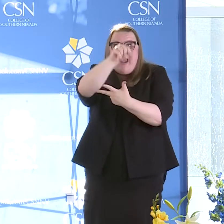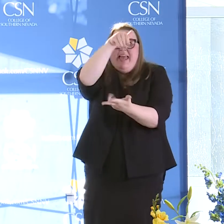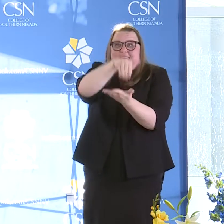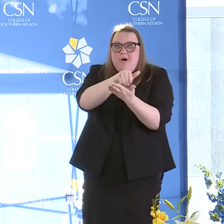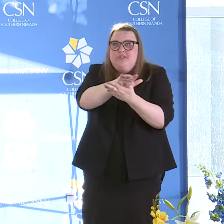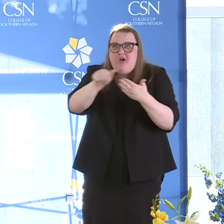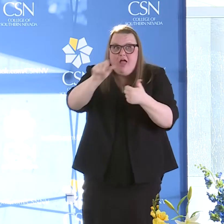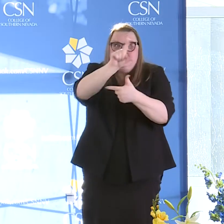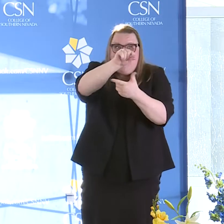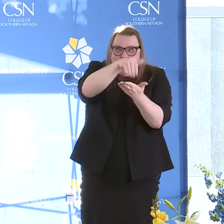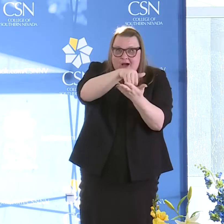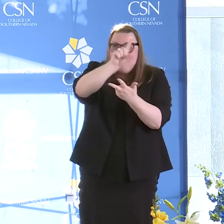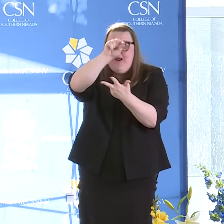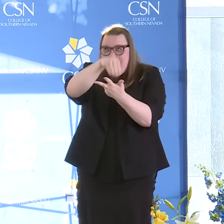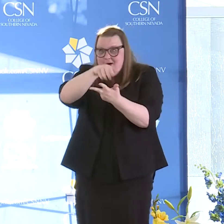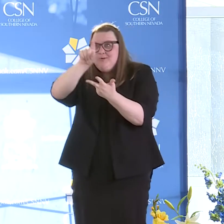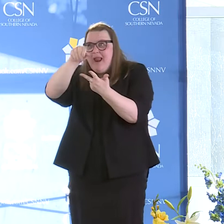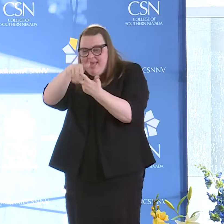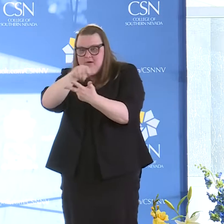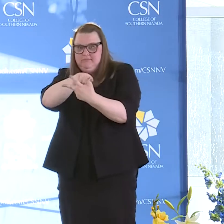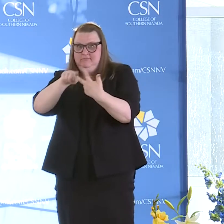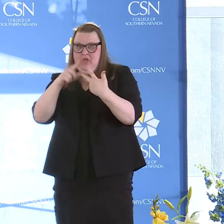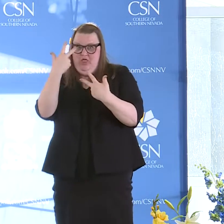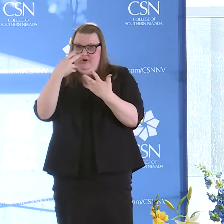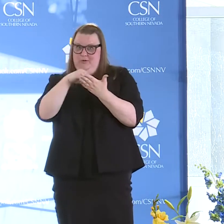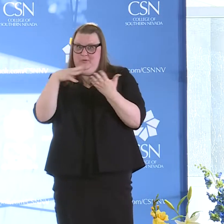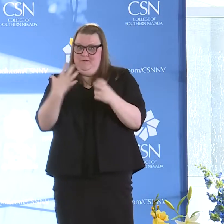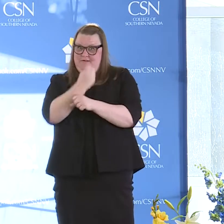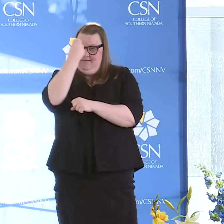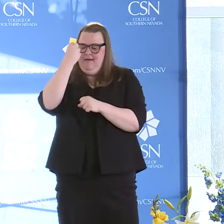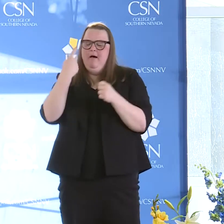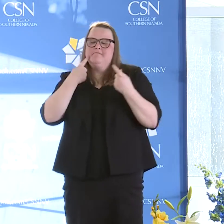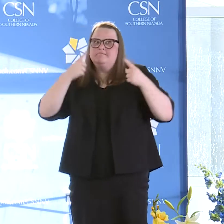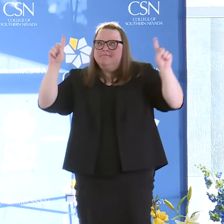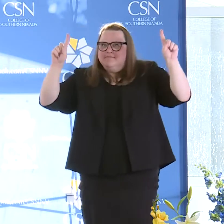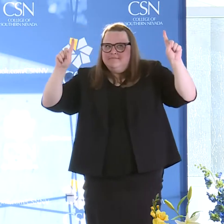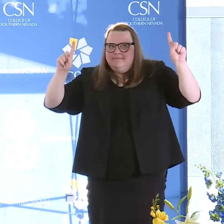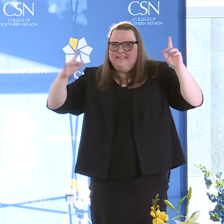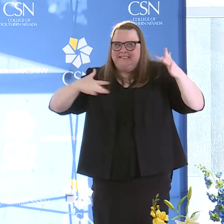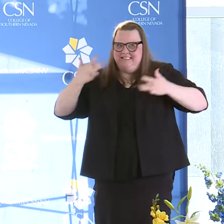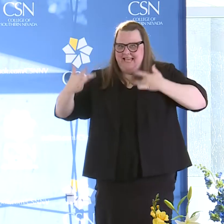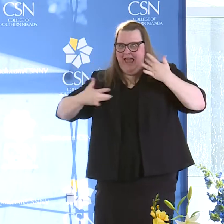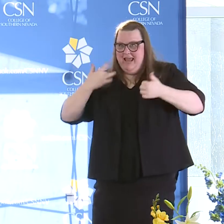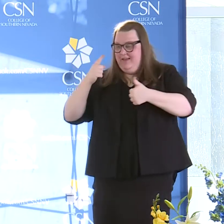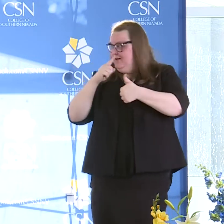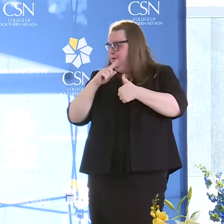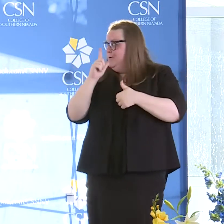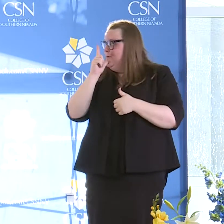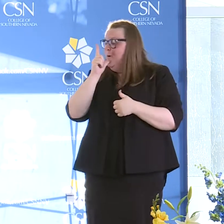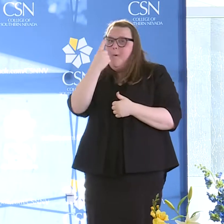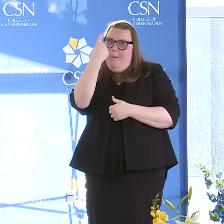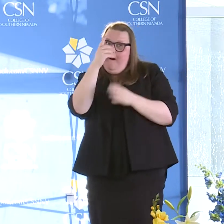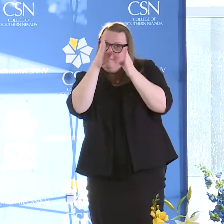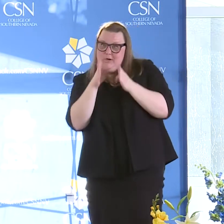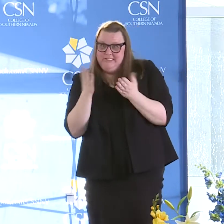$20,000 college saving plans, and we're going to announce them. I'm excited to announce one of the winners who happens to be here